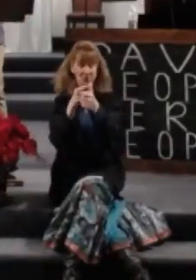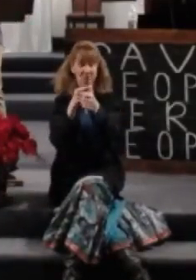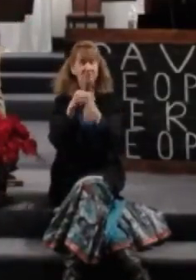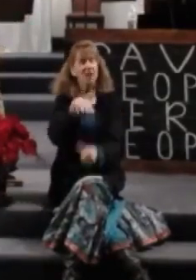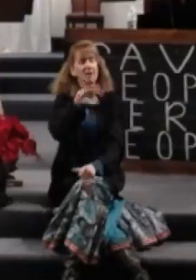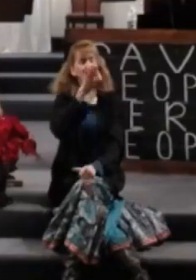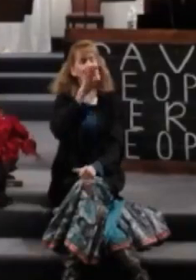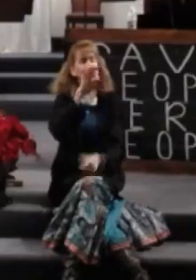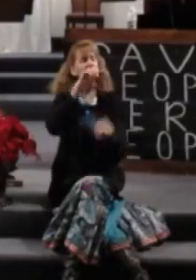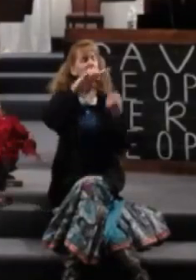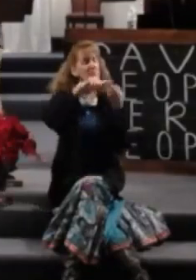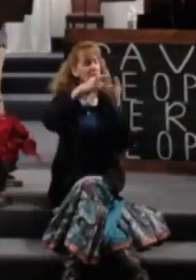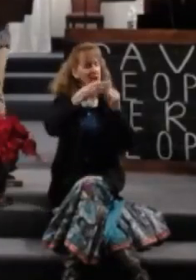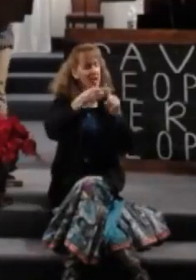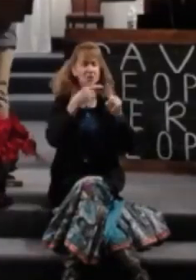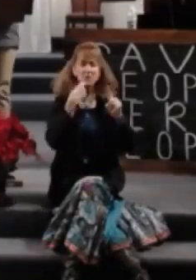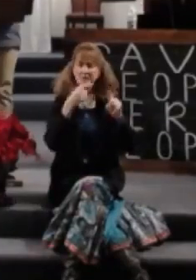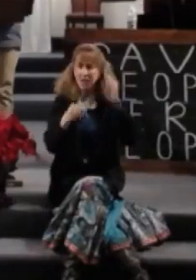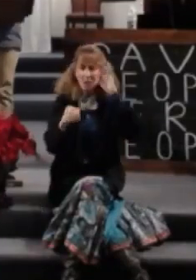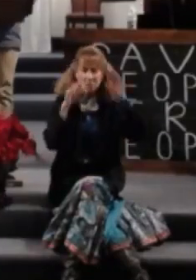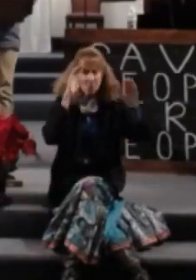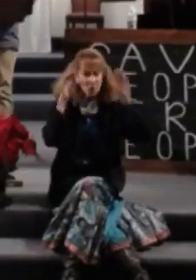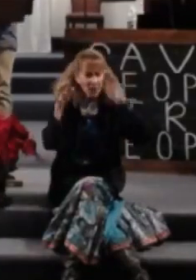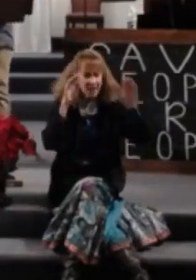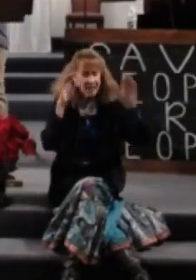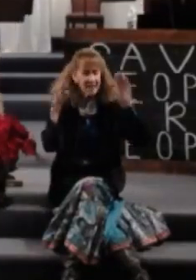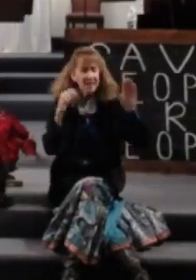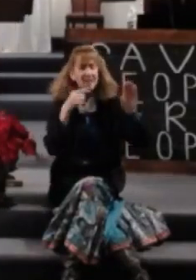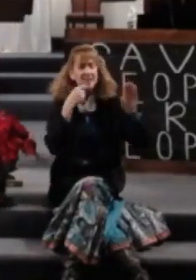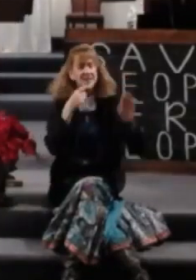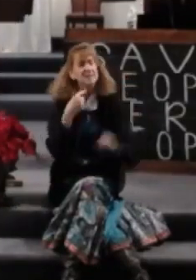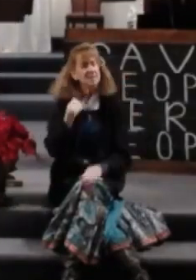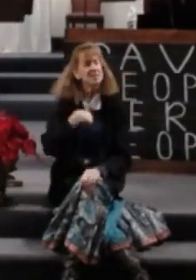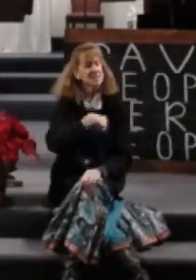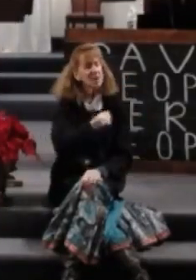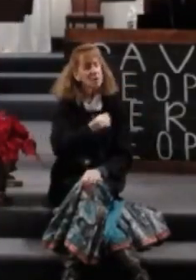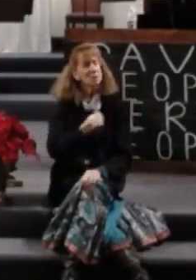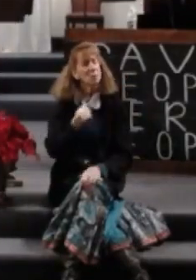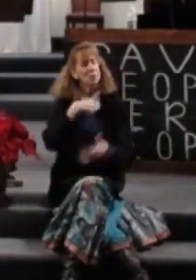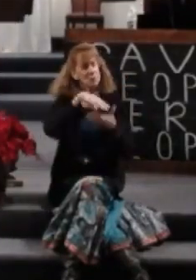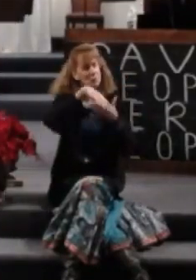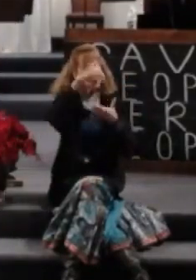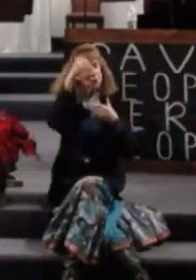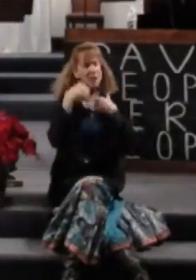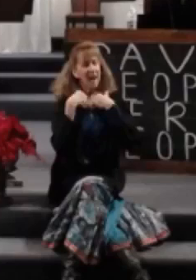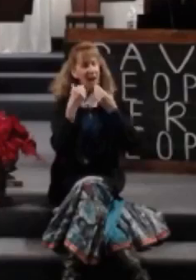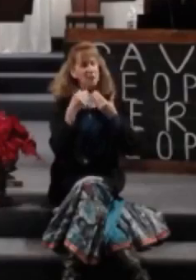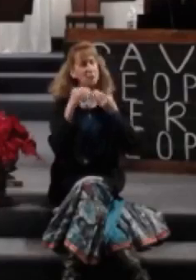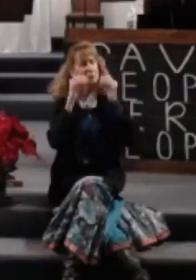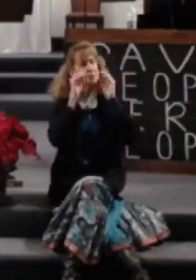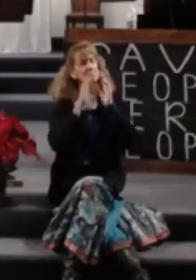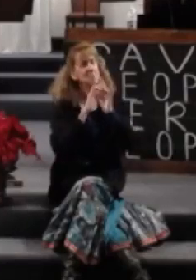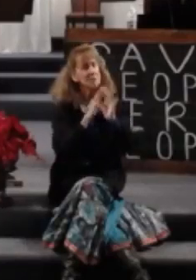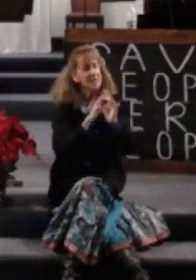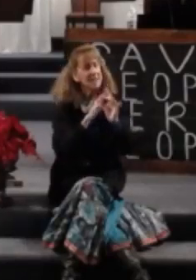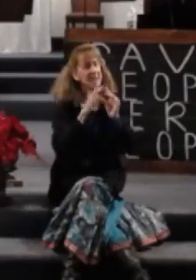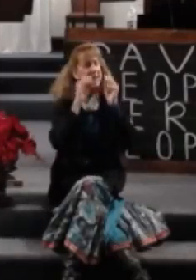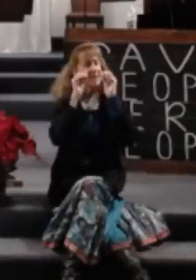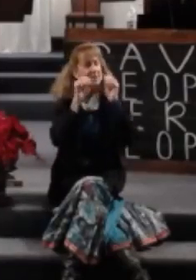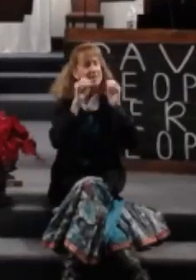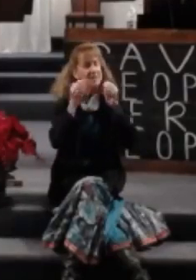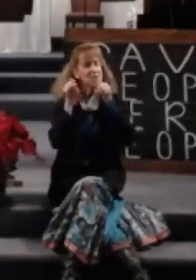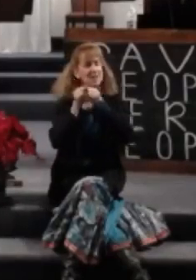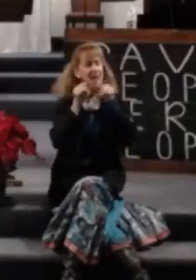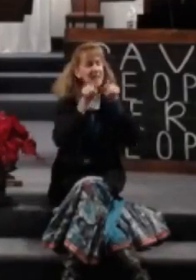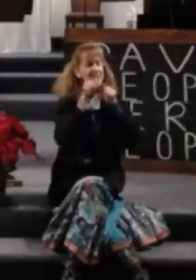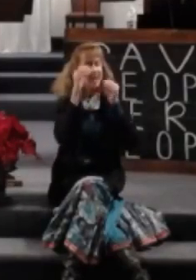few people to greet and tell them that we're going to be learning to speak and teach like an adult. Go ahead.